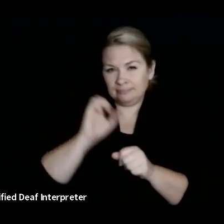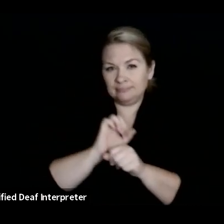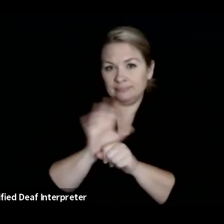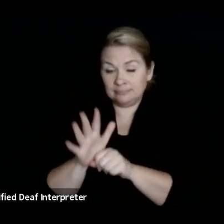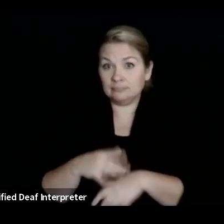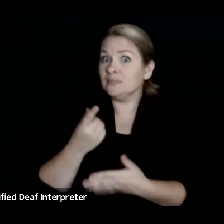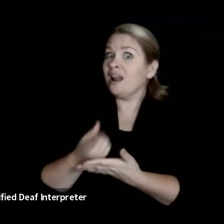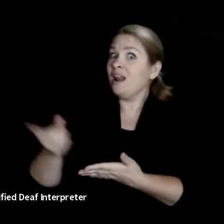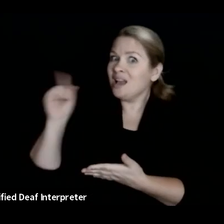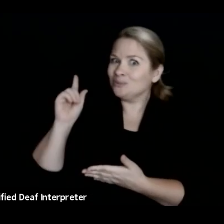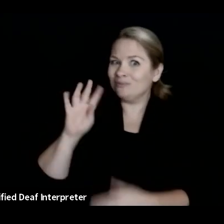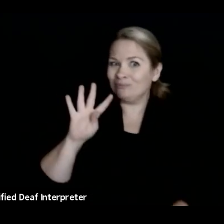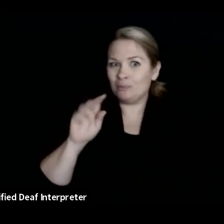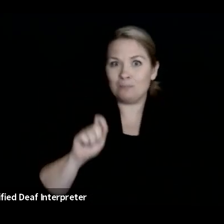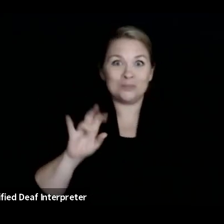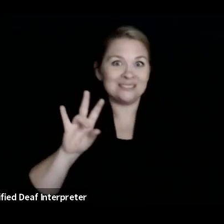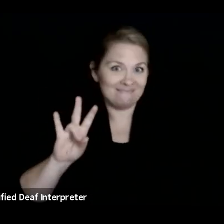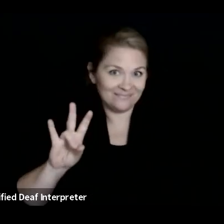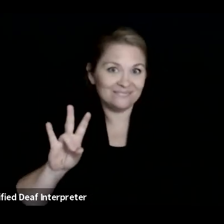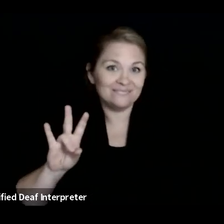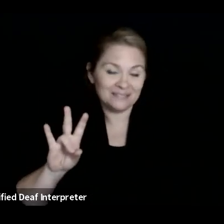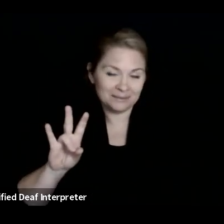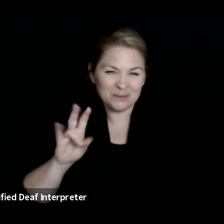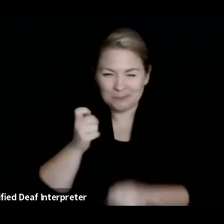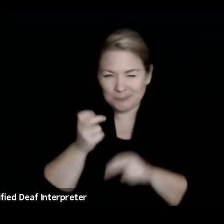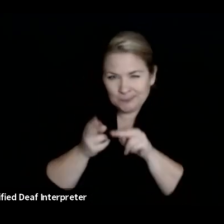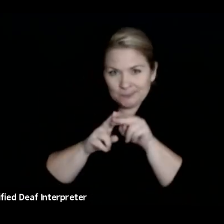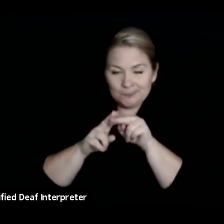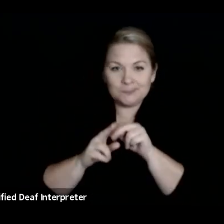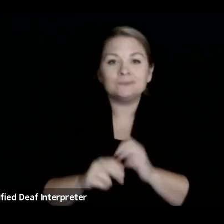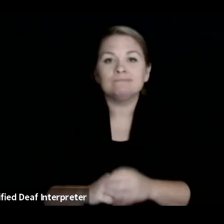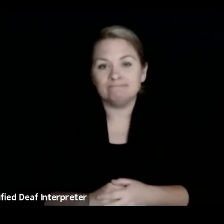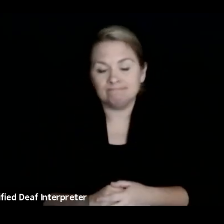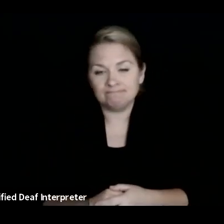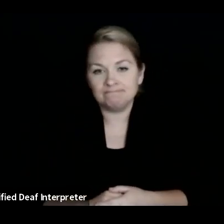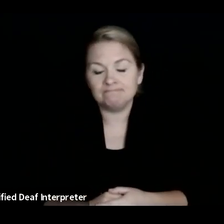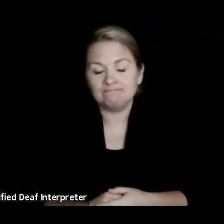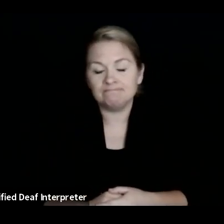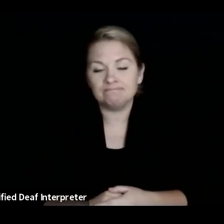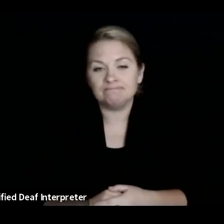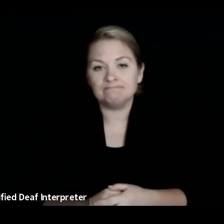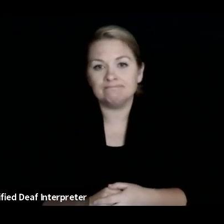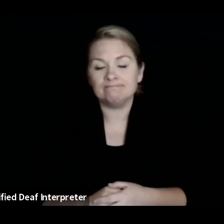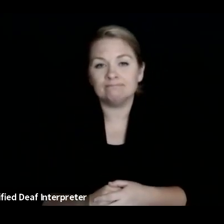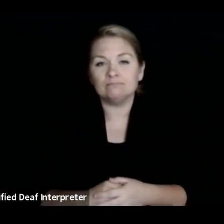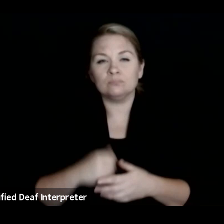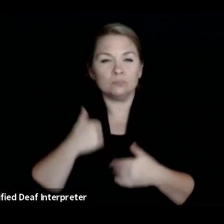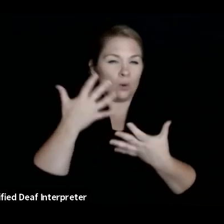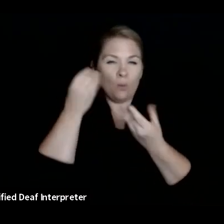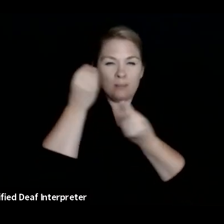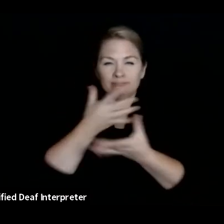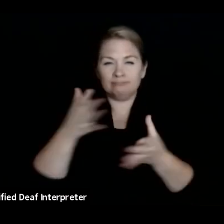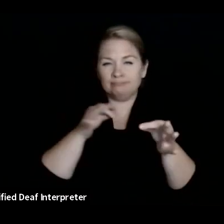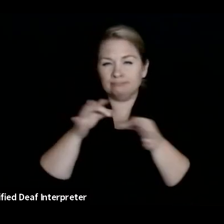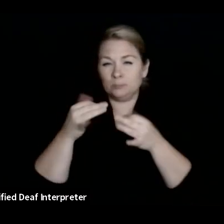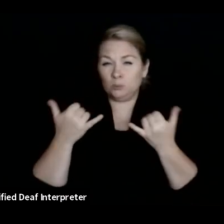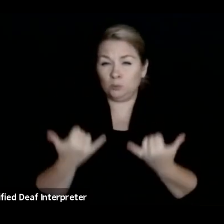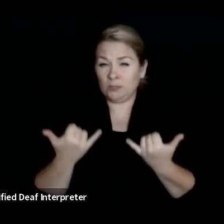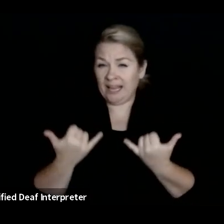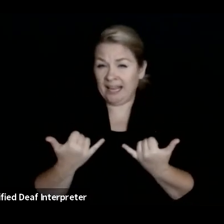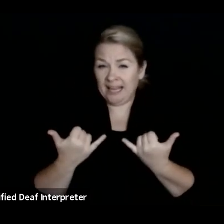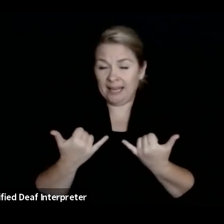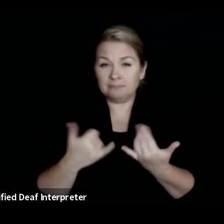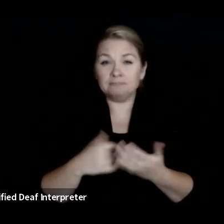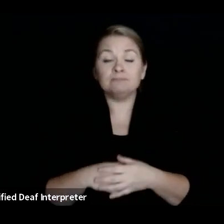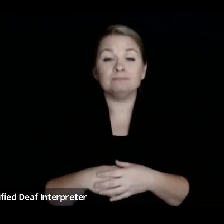One thing I'd like to talk about today is the increase in cases that we're seeing. As I've mentioned